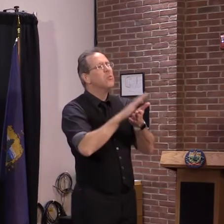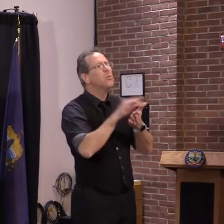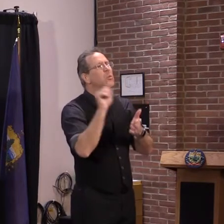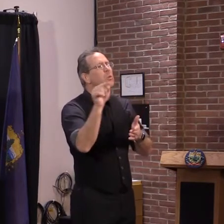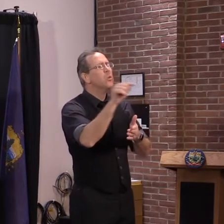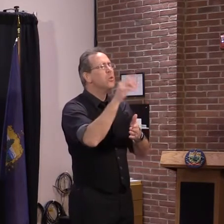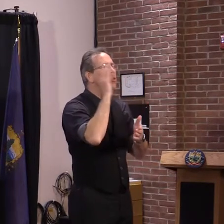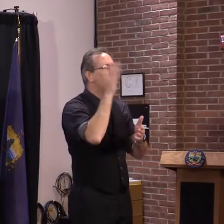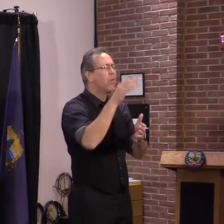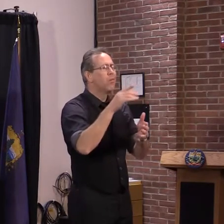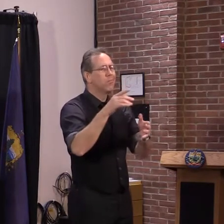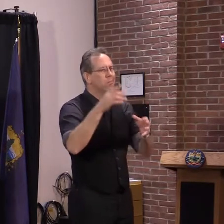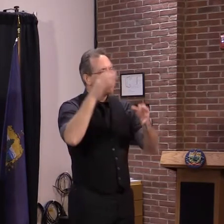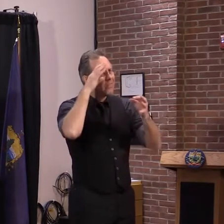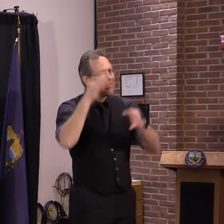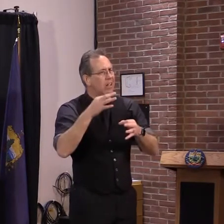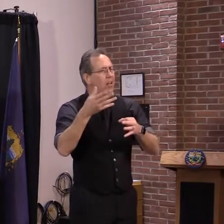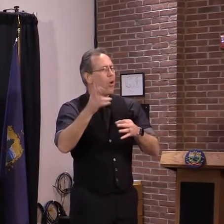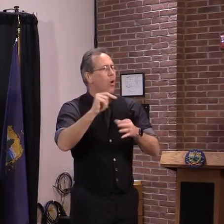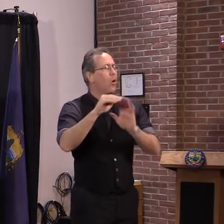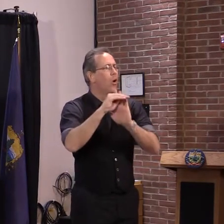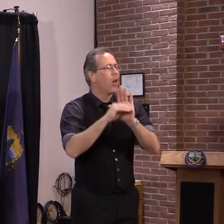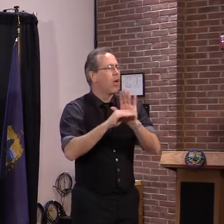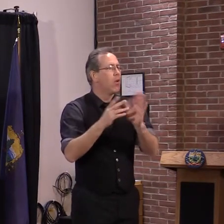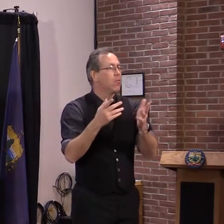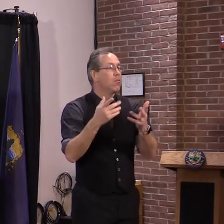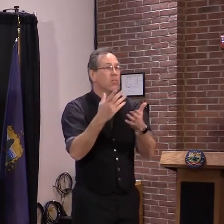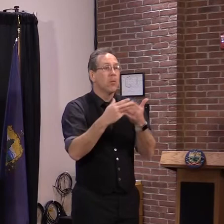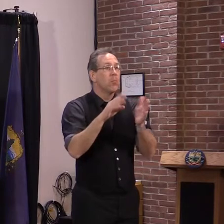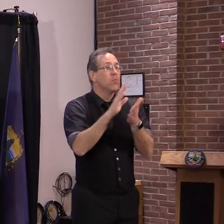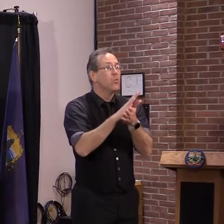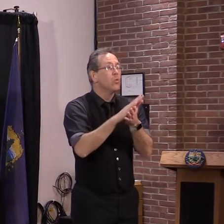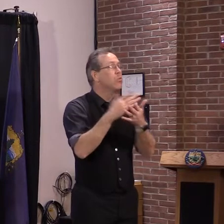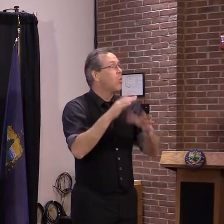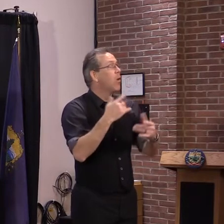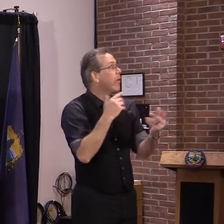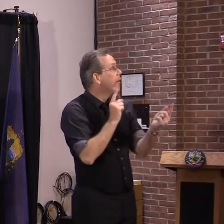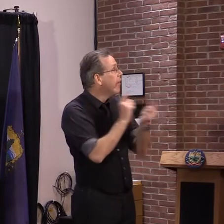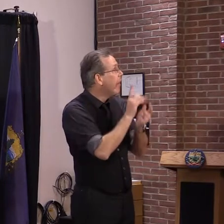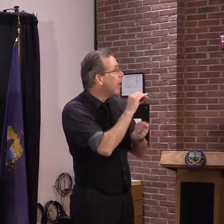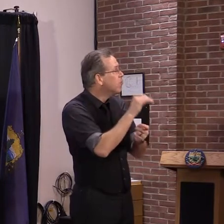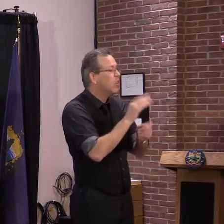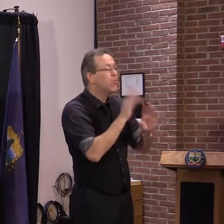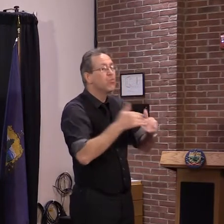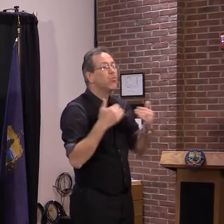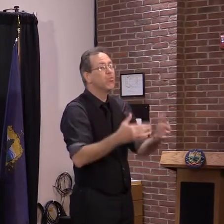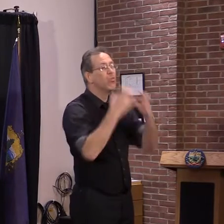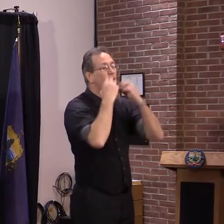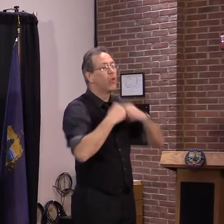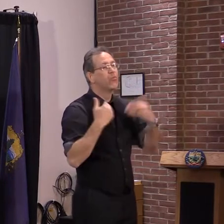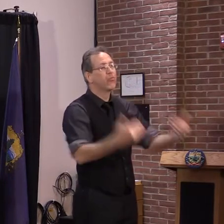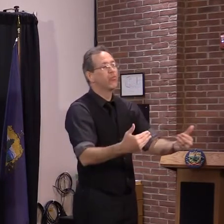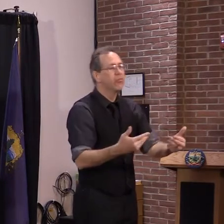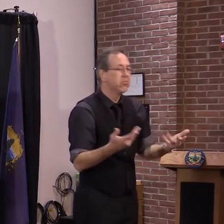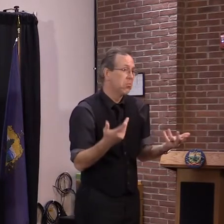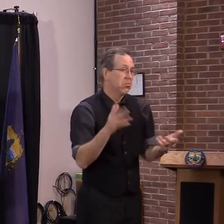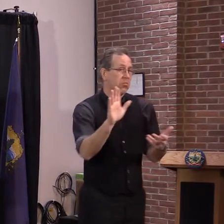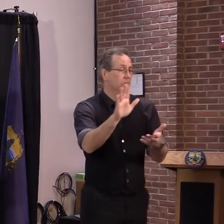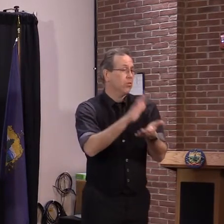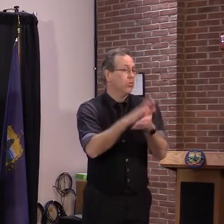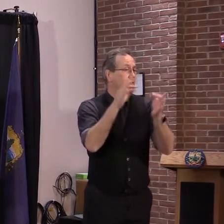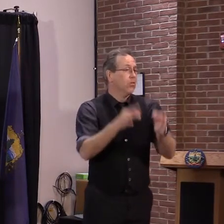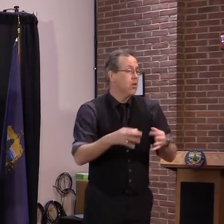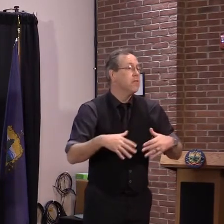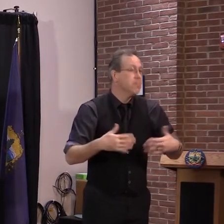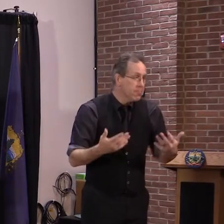own that they don't want to wait for the 80% threshold and that they will move forward with mass removal